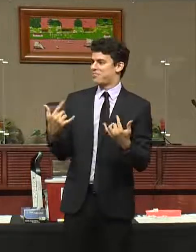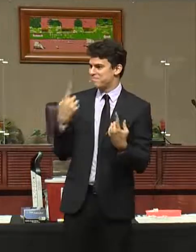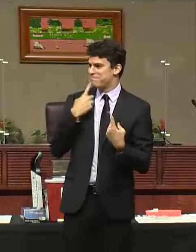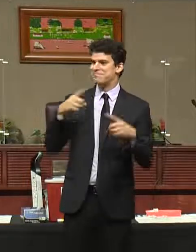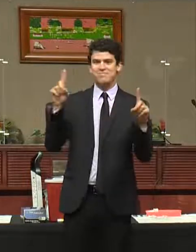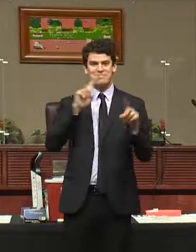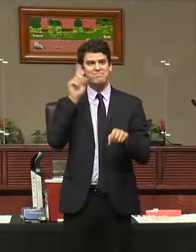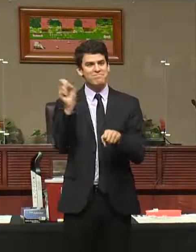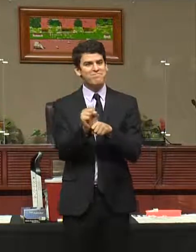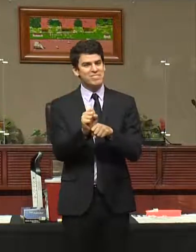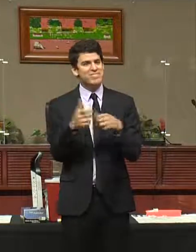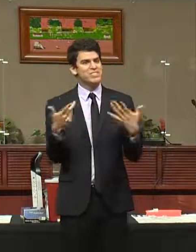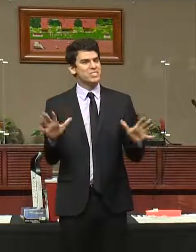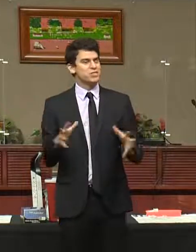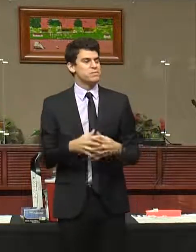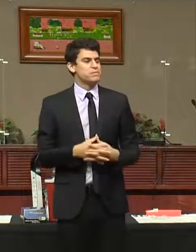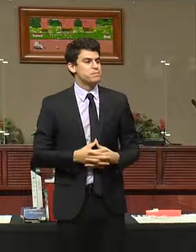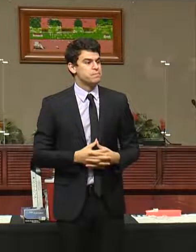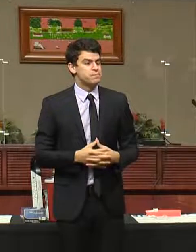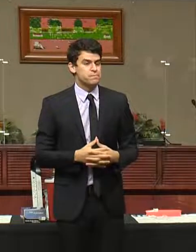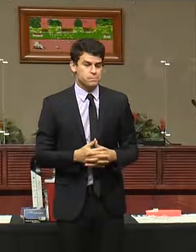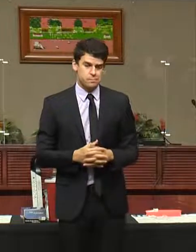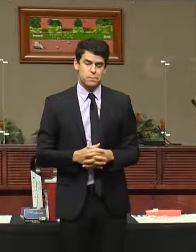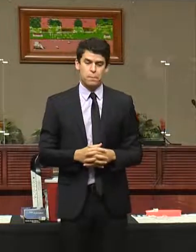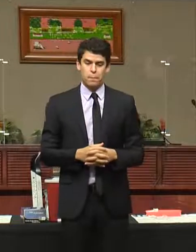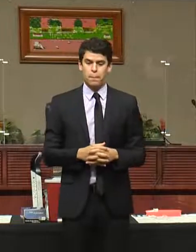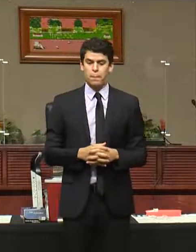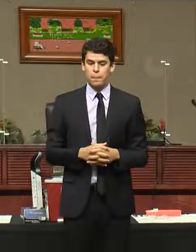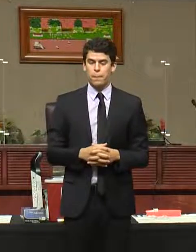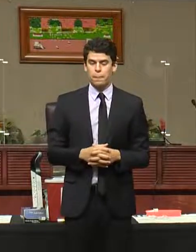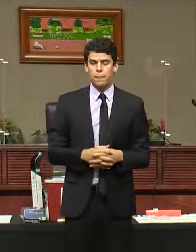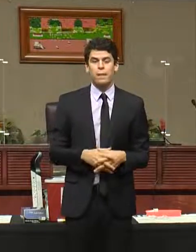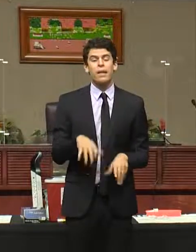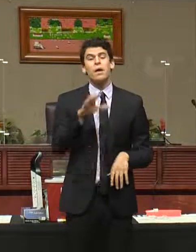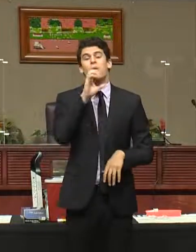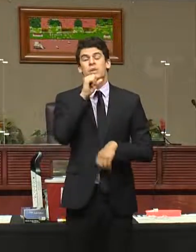Doses administered in Orange County total,